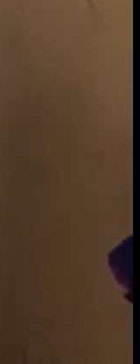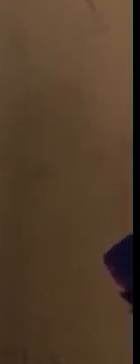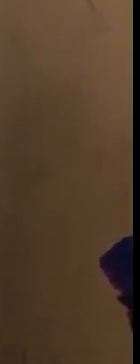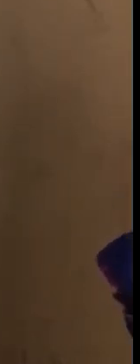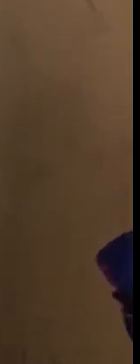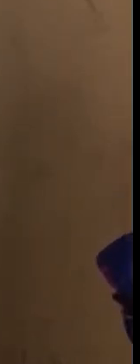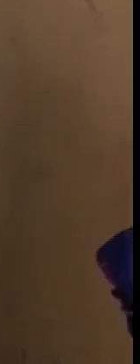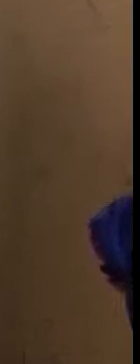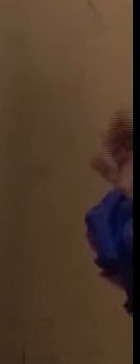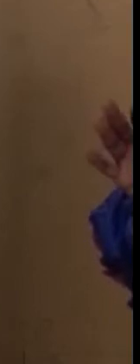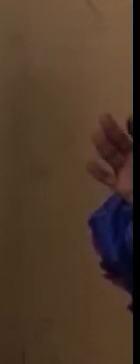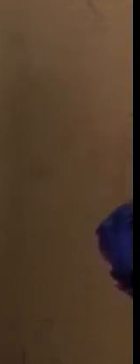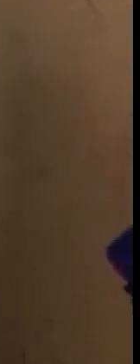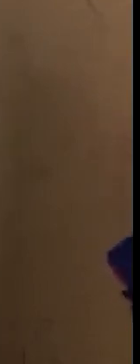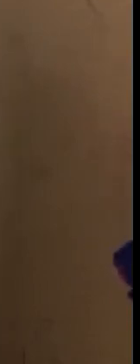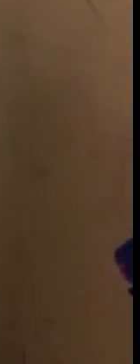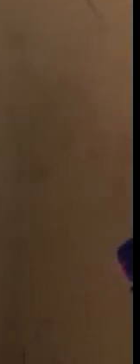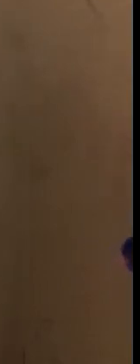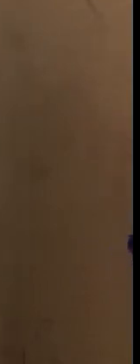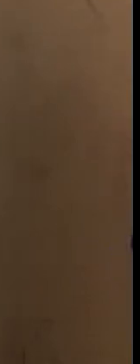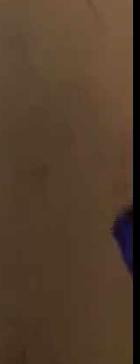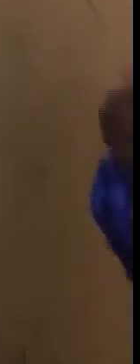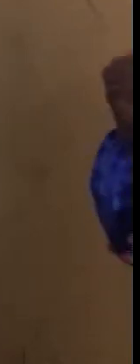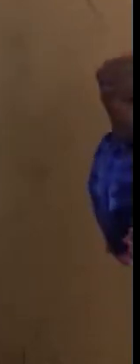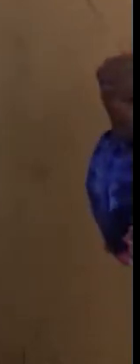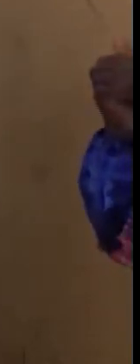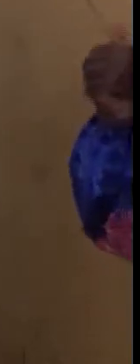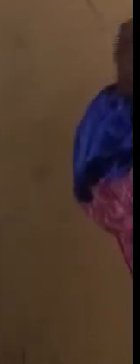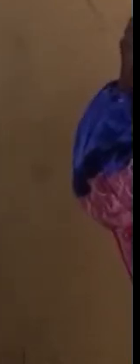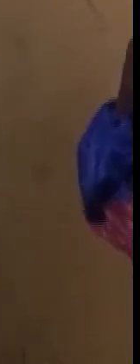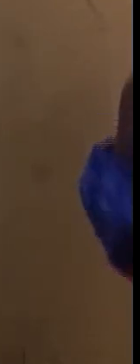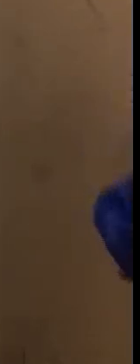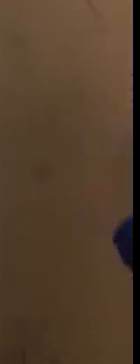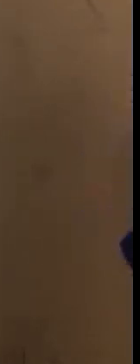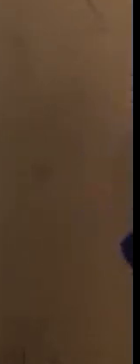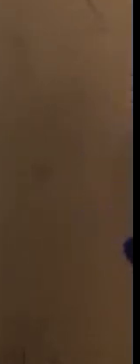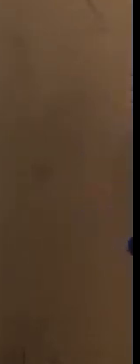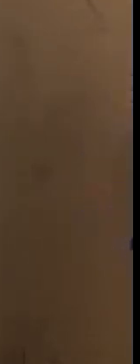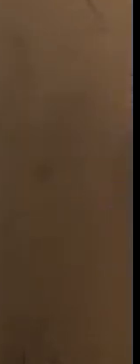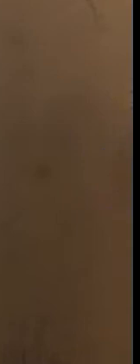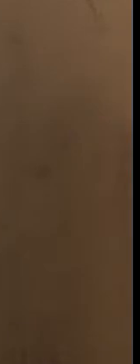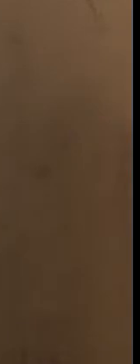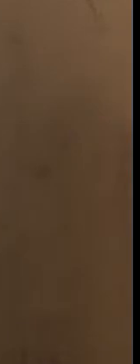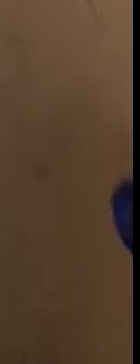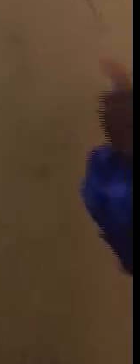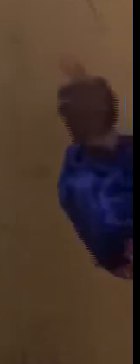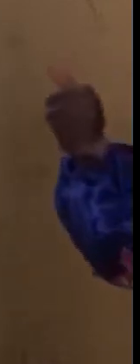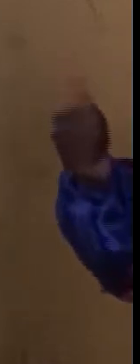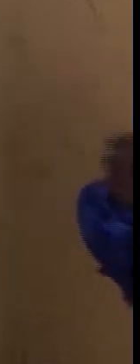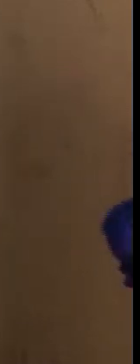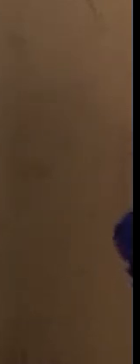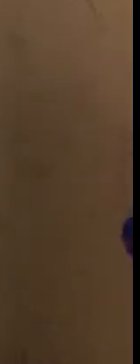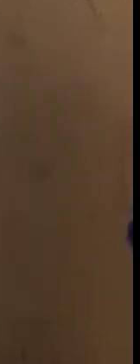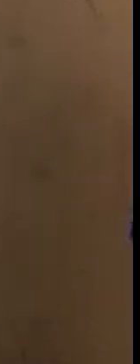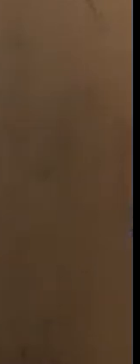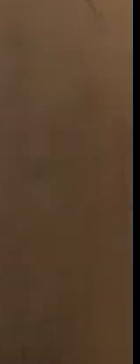system, you must have a steady water supply before you can practice sprinkler irrigation system. It requires